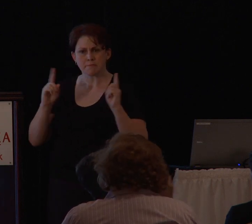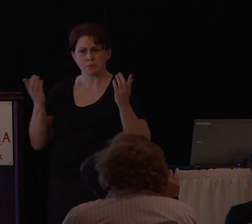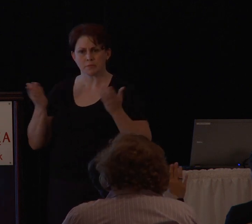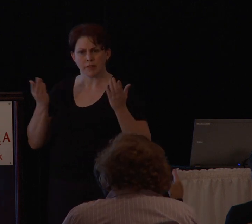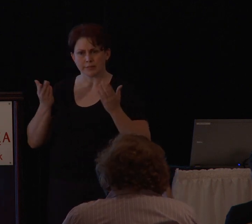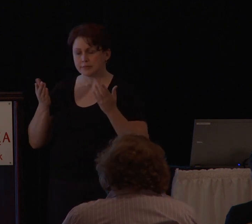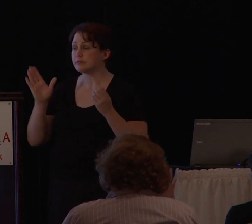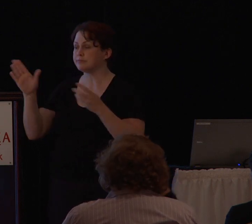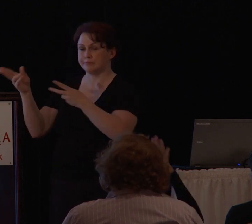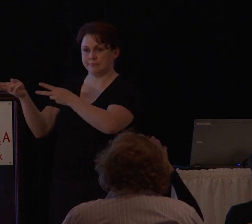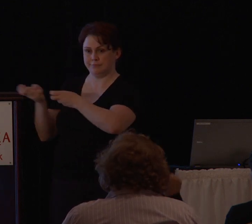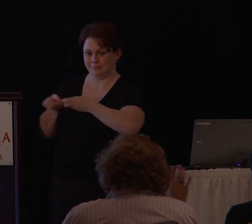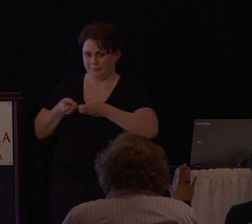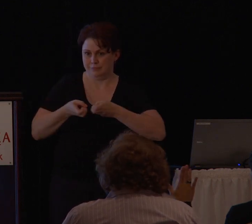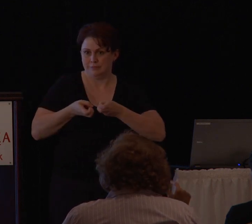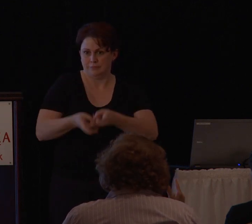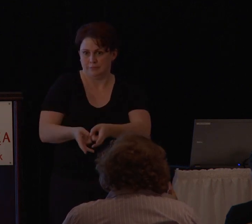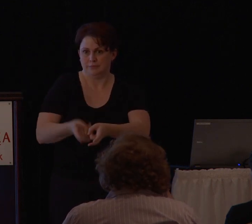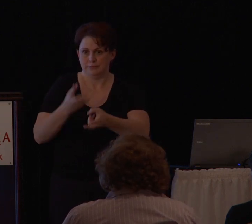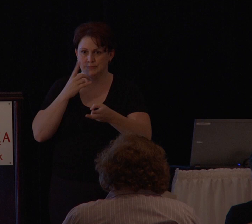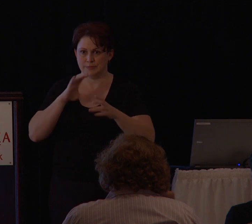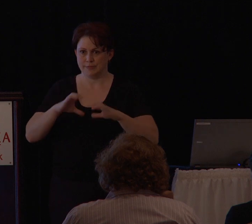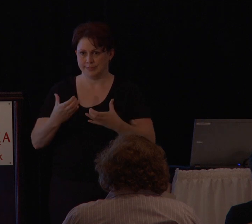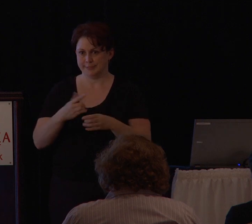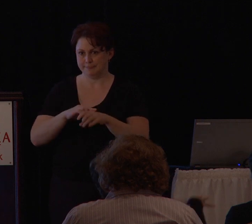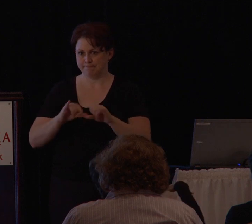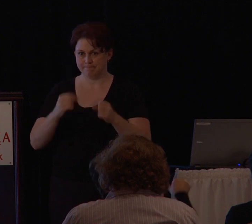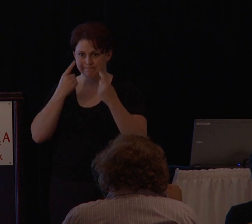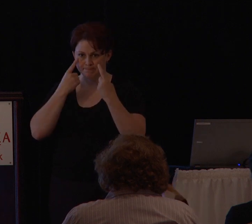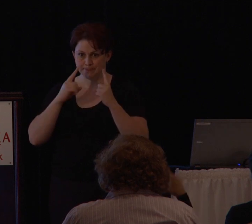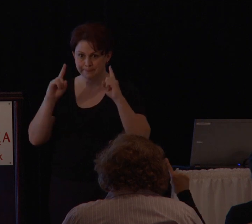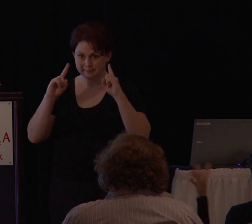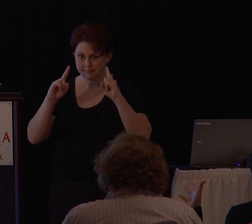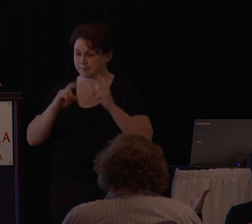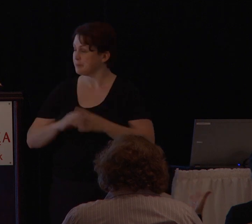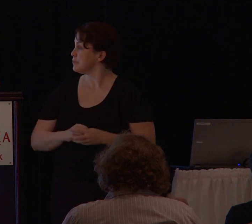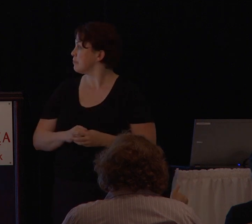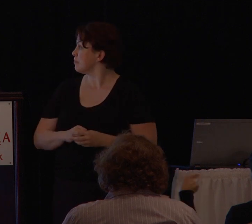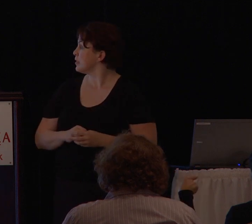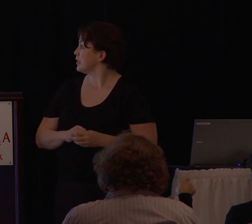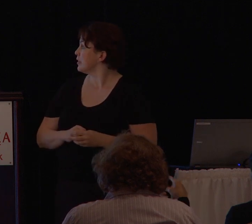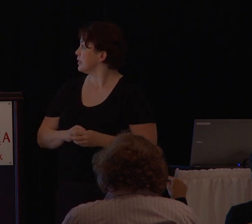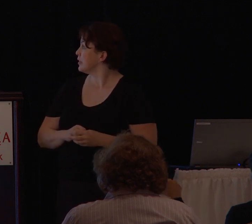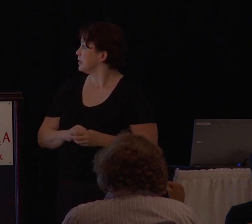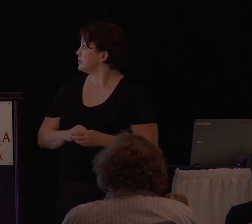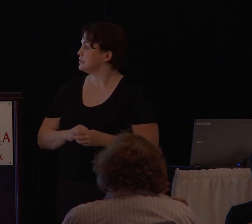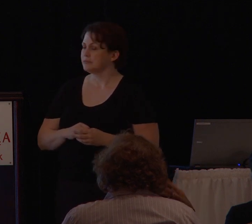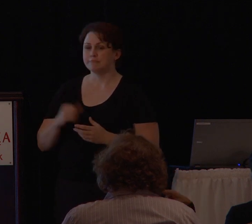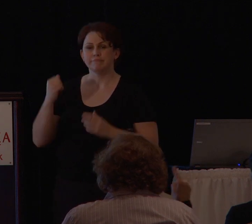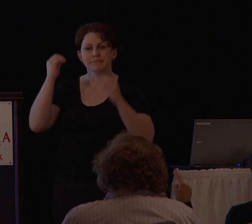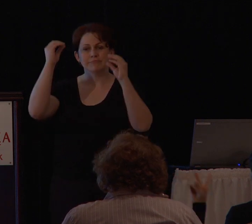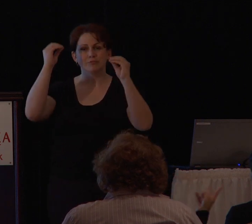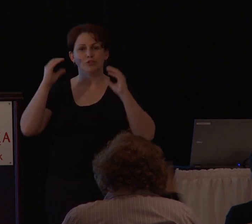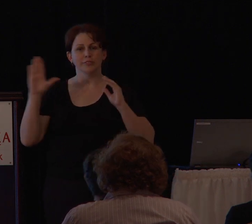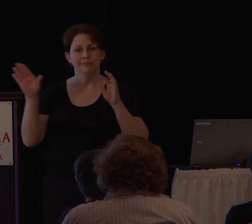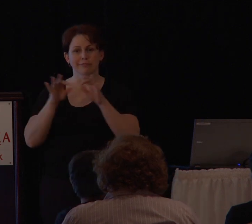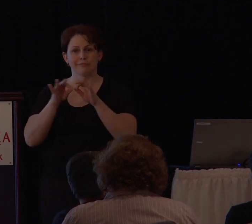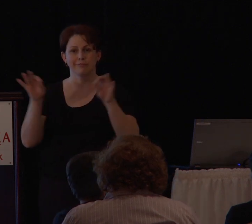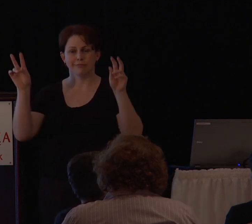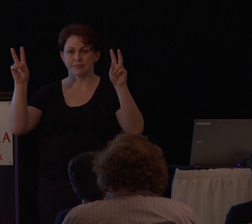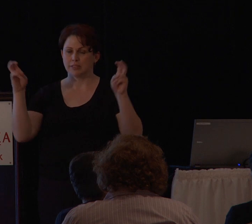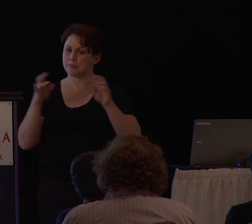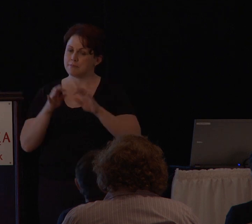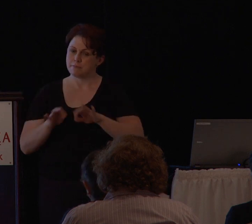those strategies into the classroom. And one teacher was giving their example here. You have to meet